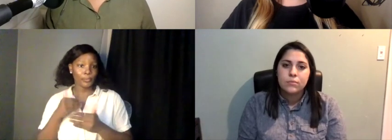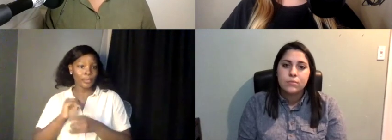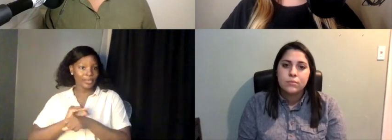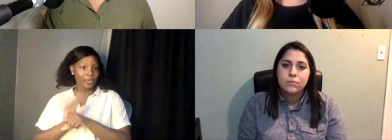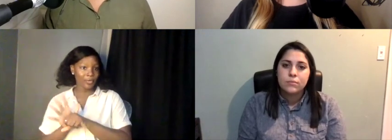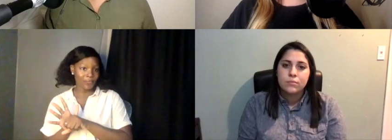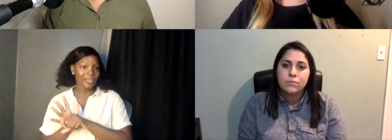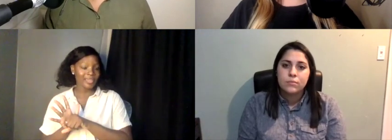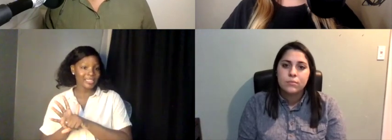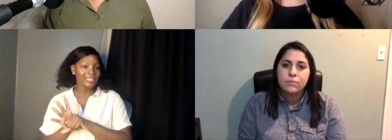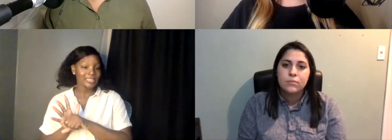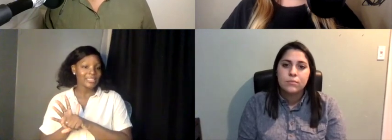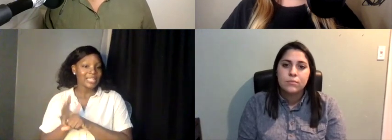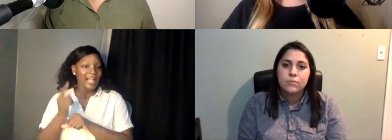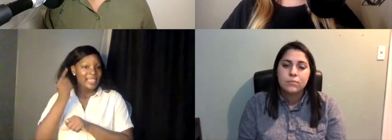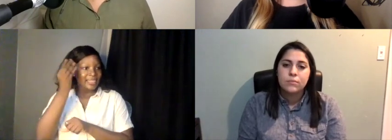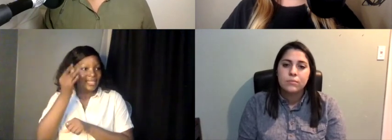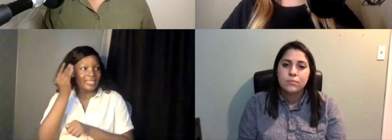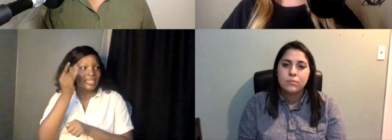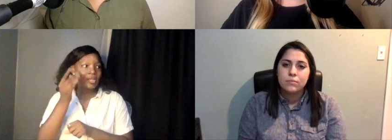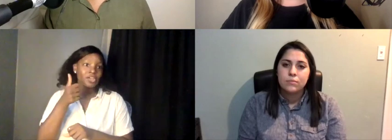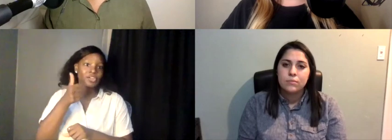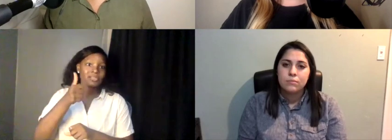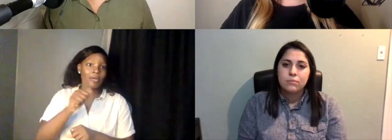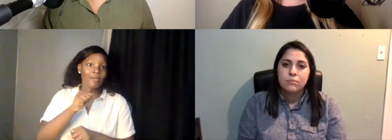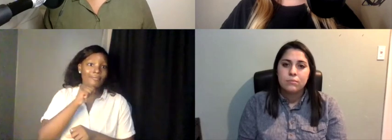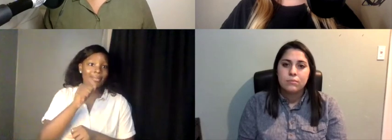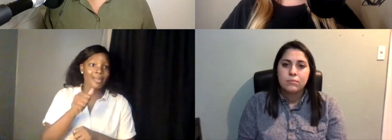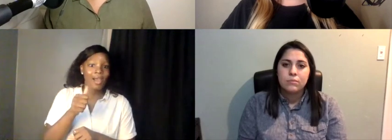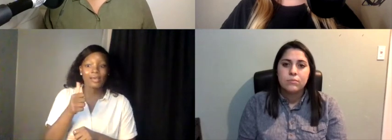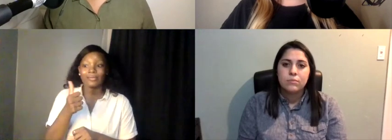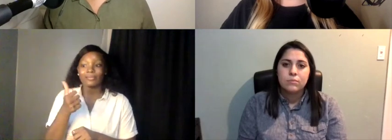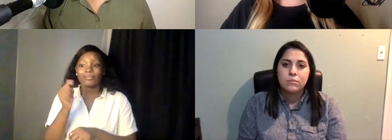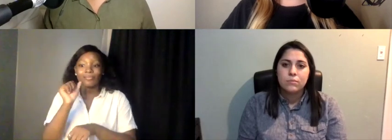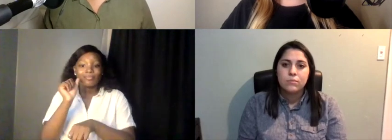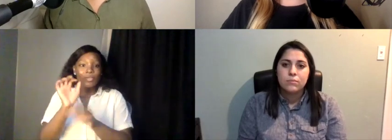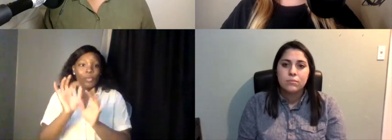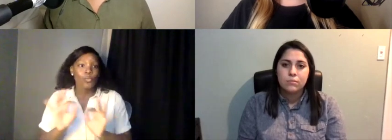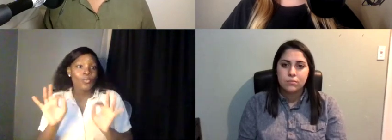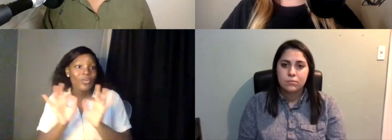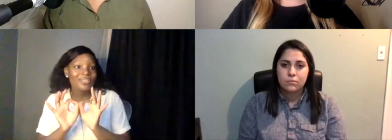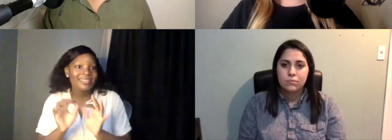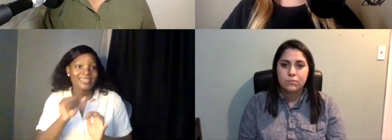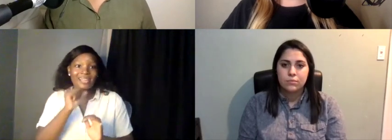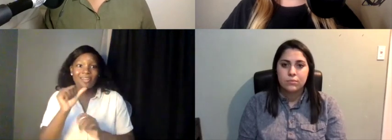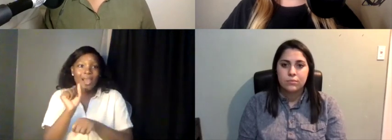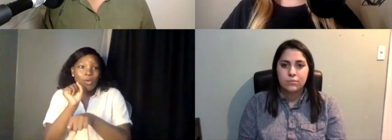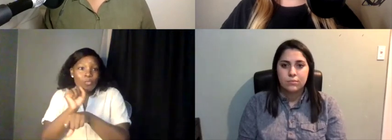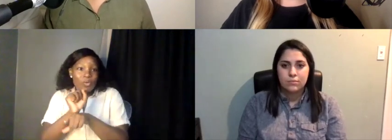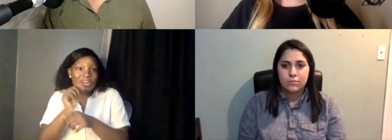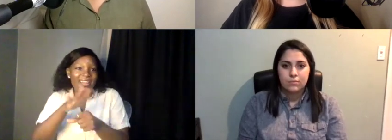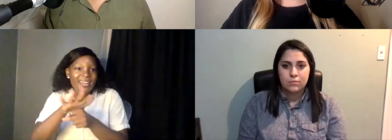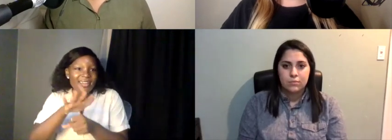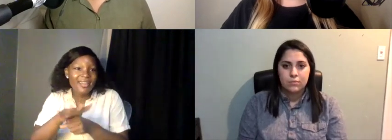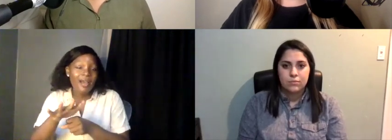that maybe not even you want to for yourself, but for others, right? And like what you've held in high esteem for so long has